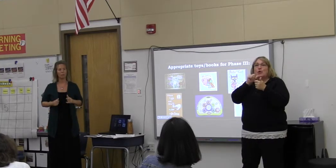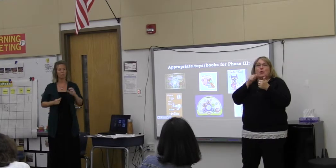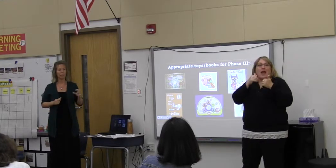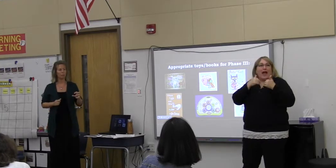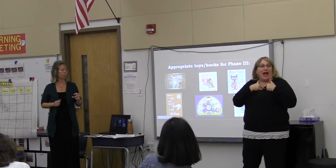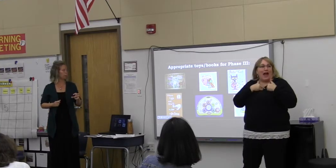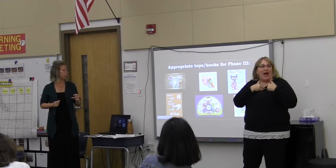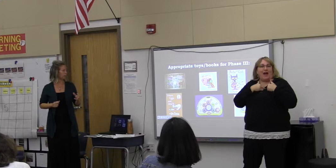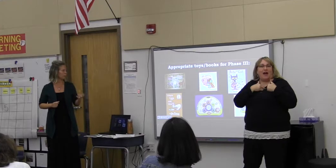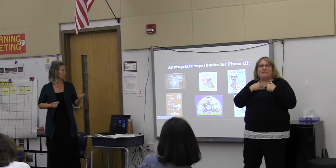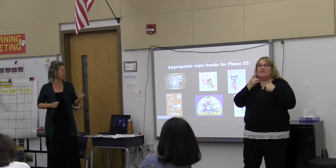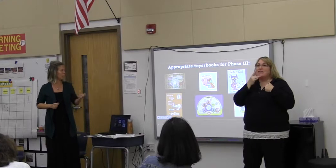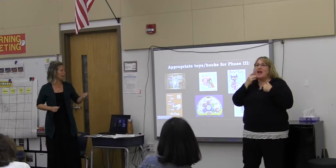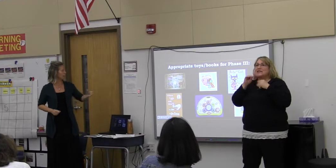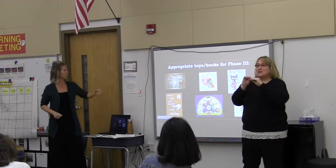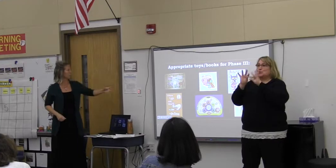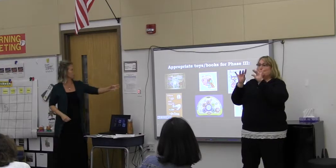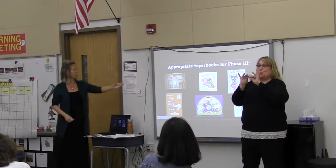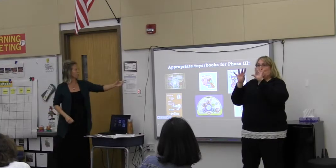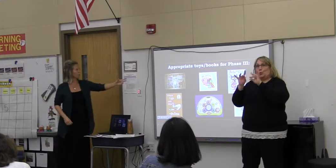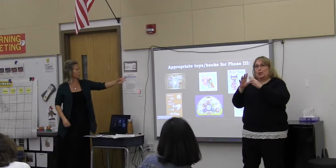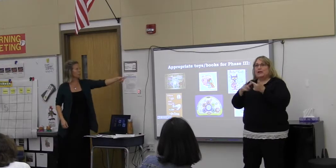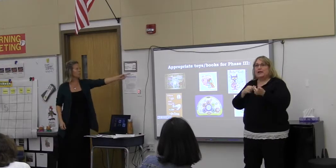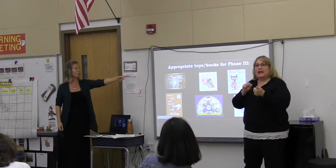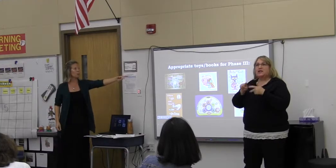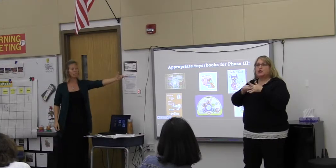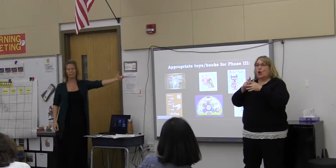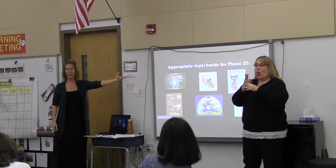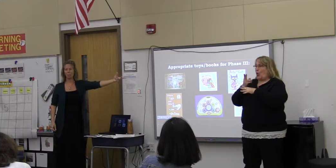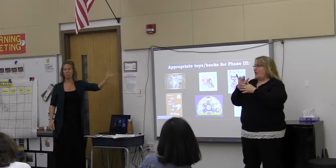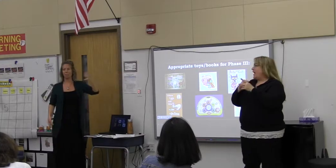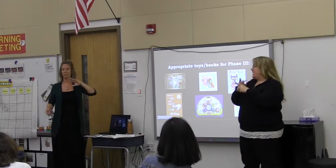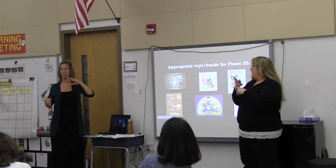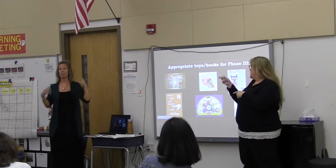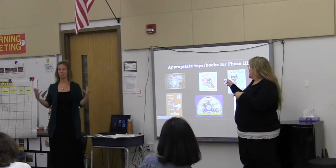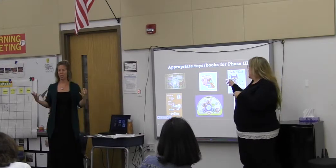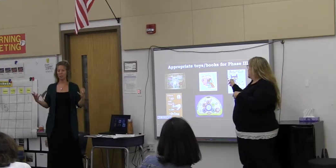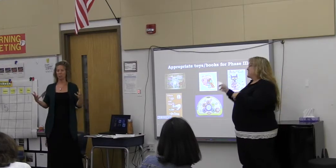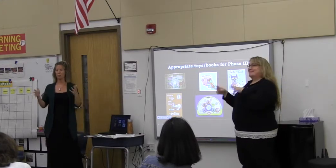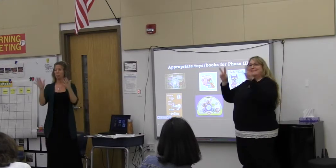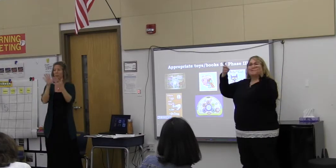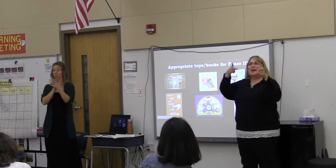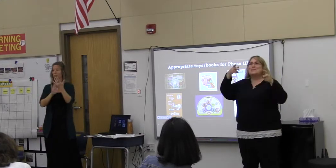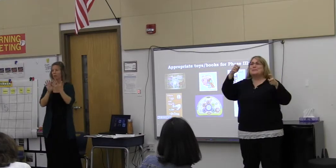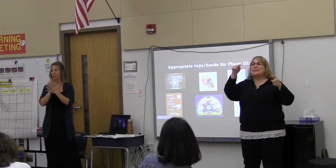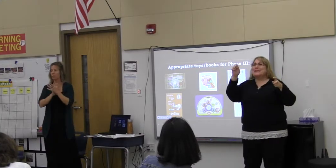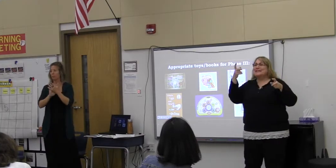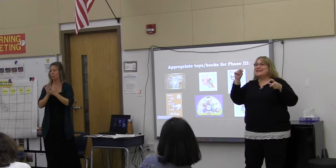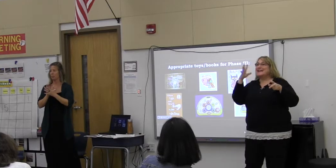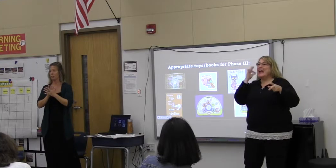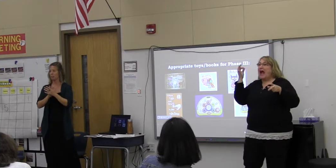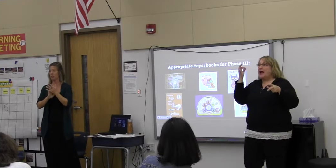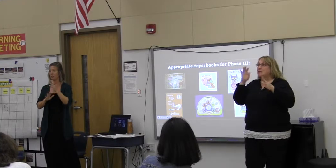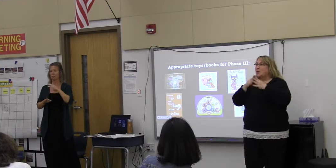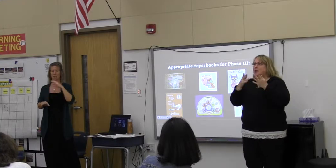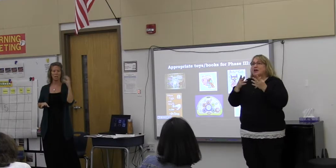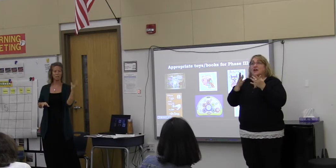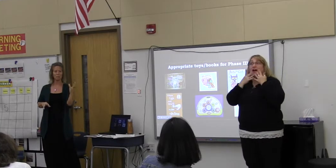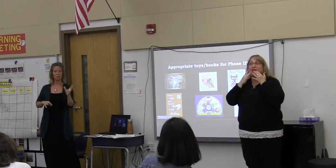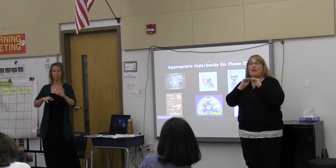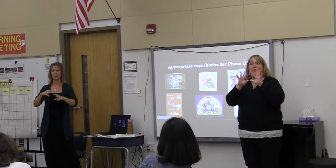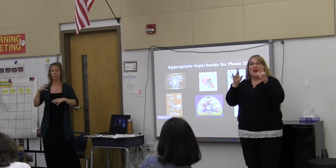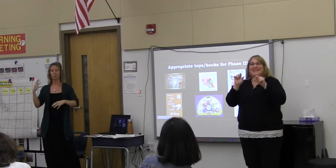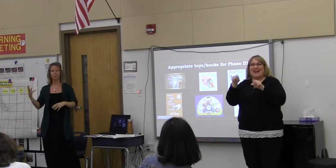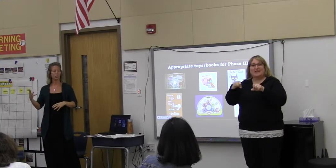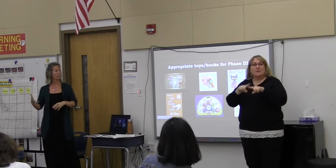have a light-up component. You know, if you know Pete the Cat books, I mean, they're colorful, but they're also very busy on the inside. There's a lot of